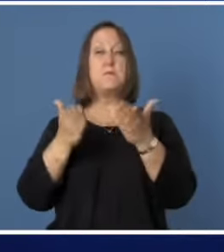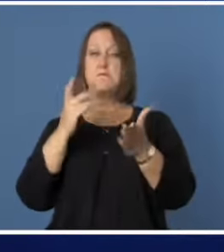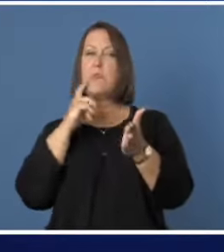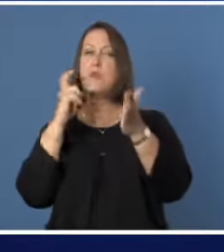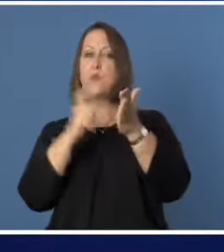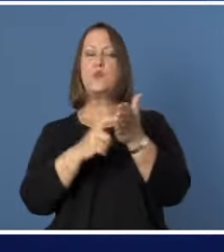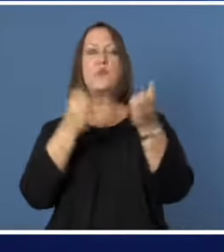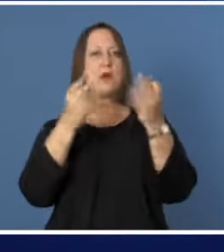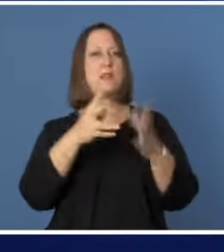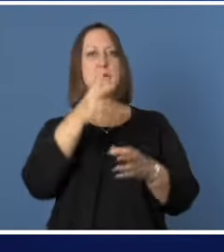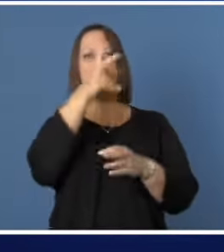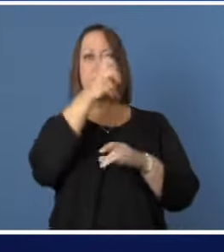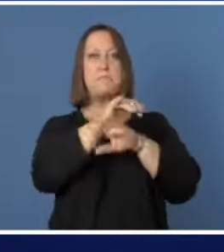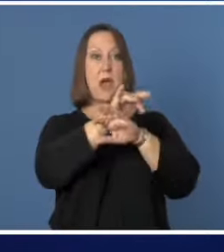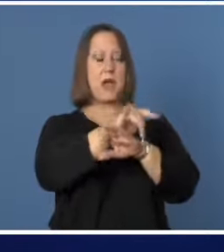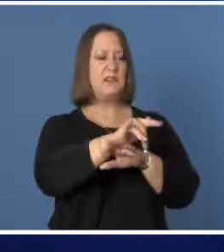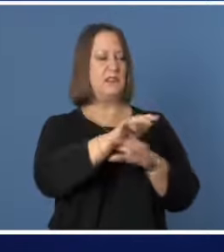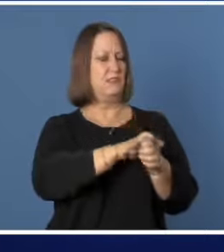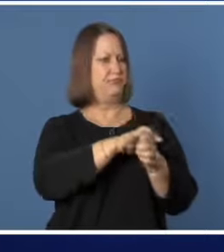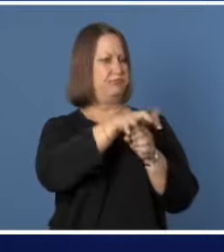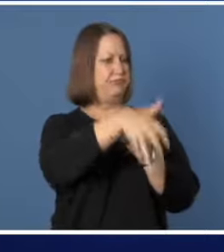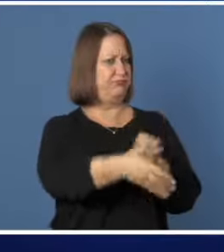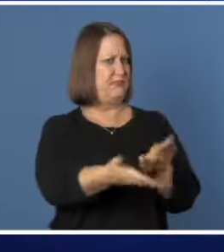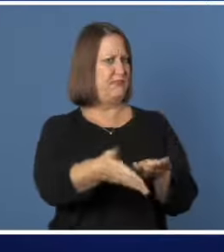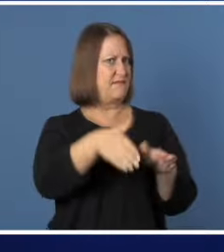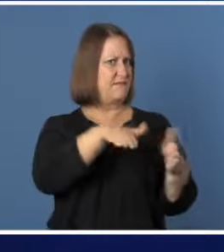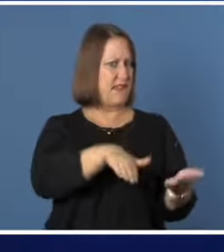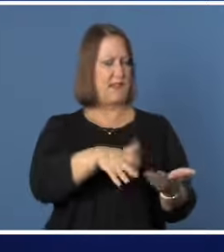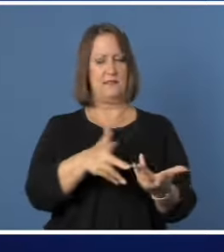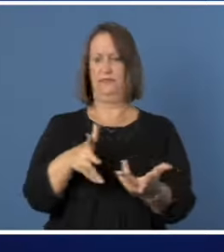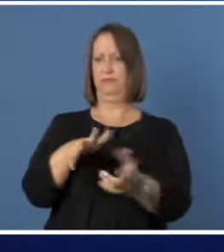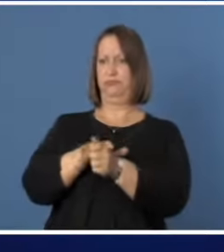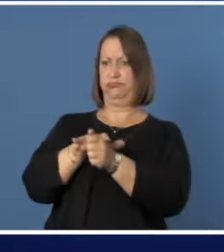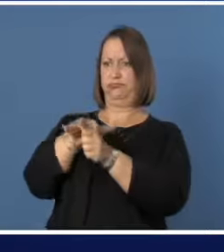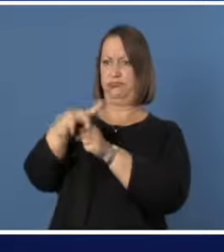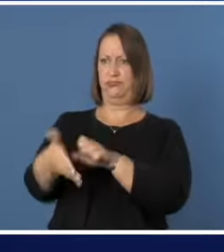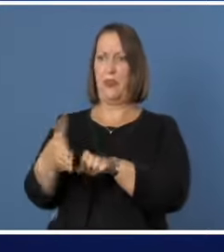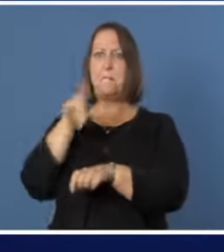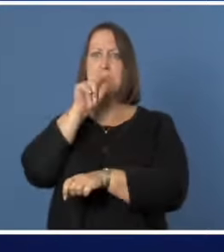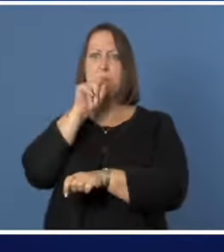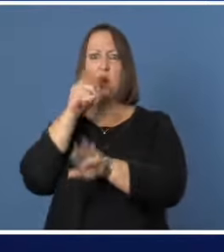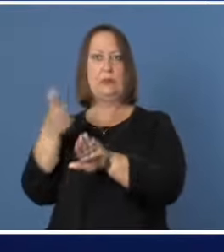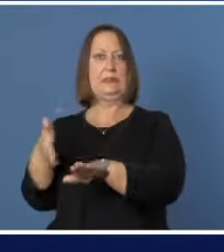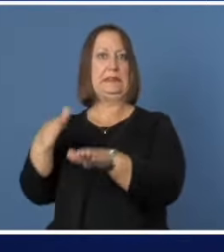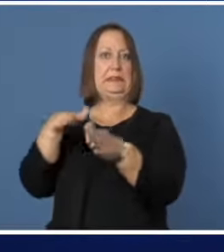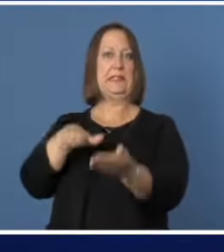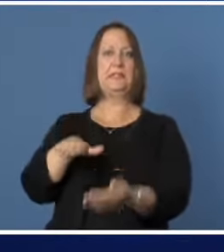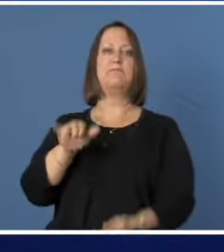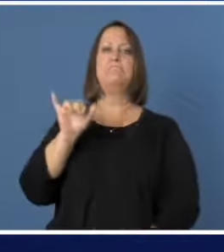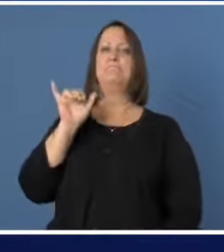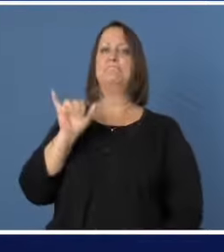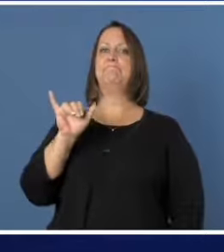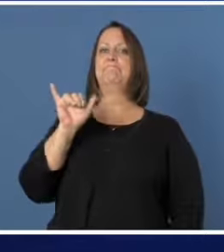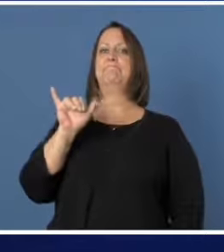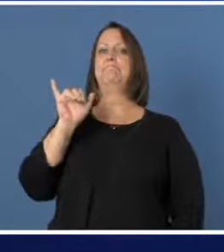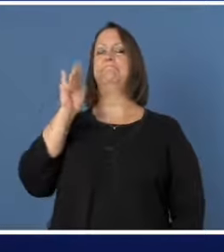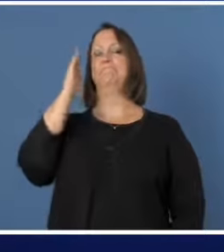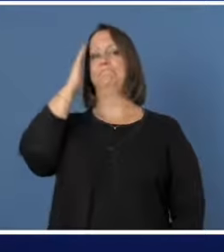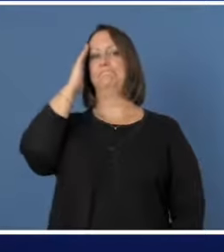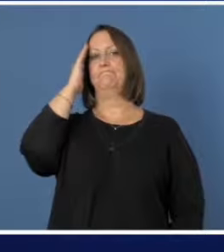Also, the presence of many dead insects or birds may indicate a chemical agent